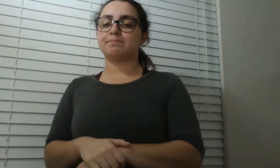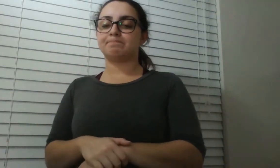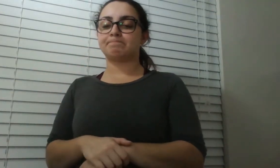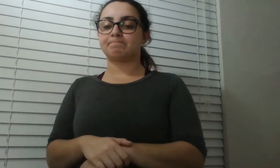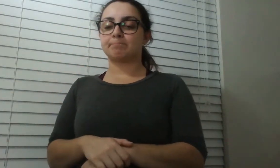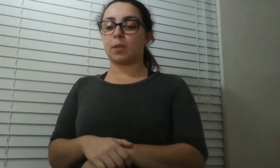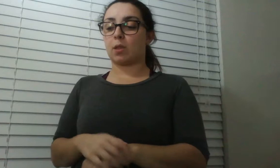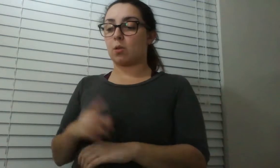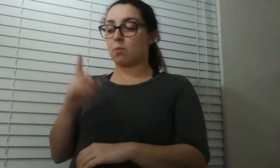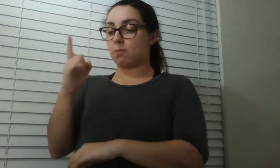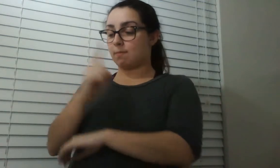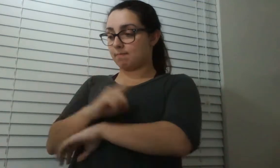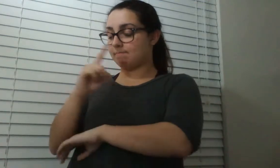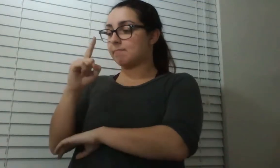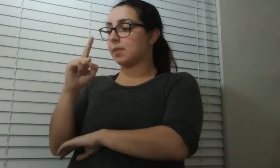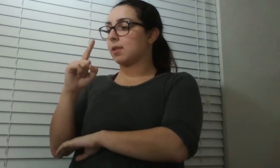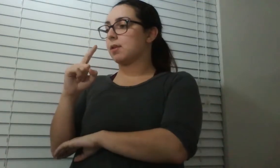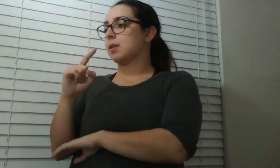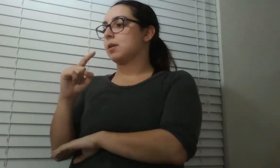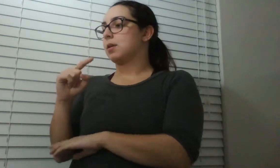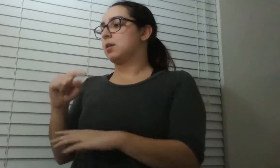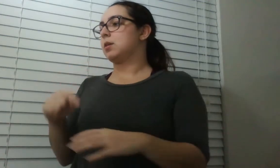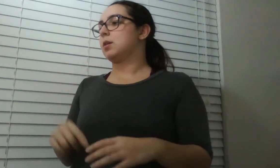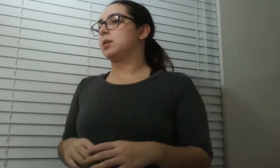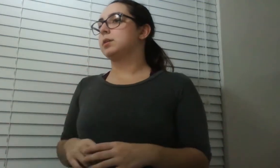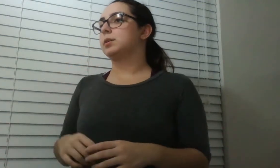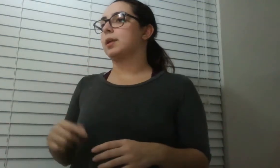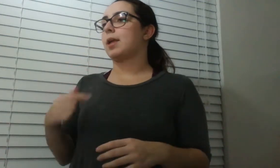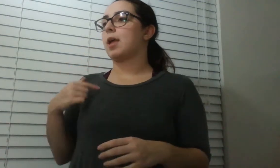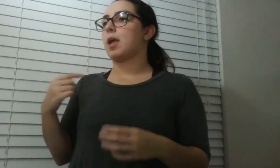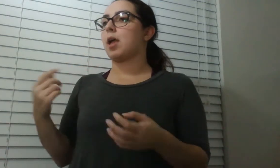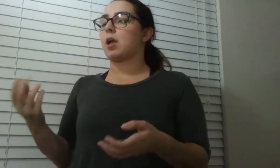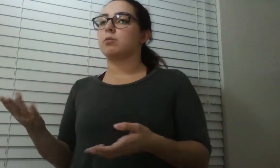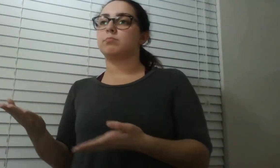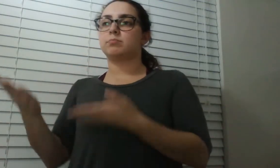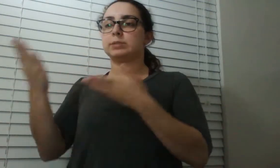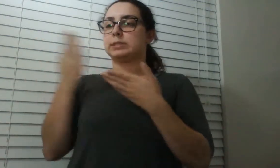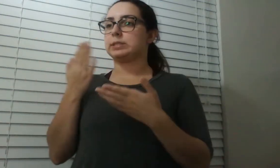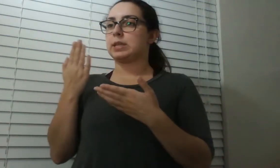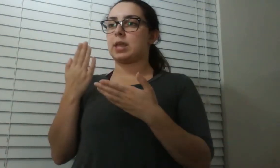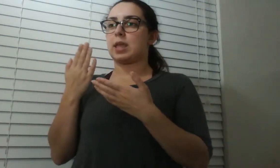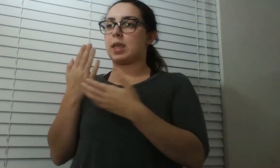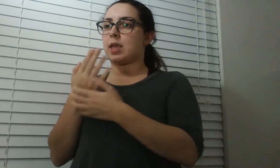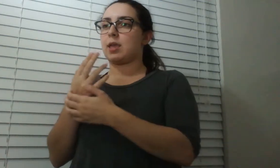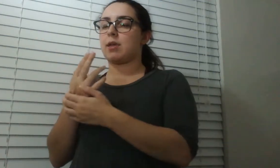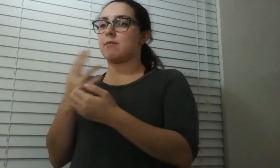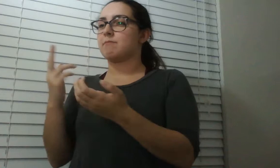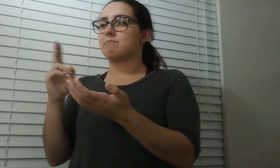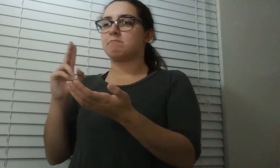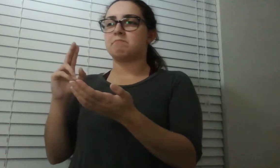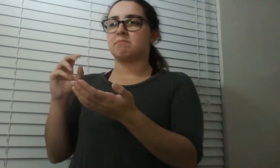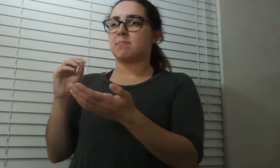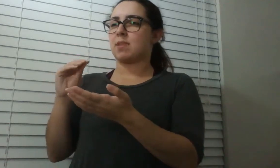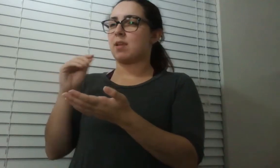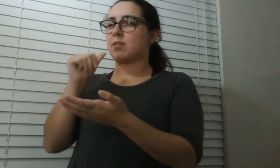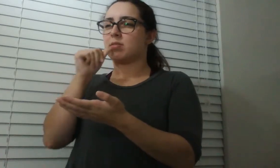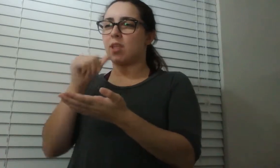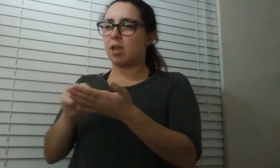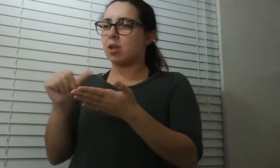letter unbidden from the first man on the moon, from Neil Armstrong. Huh. Just writes something about I had written. He said, and it says Commander Neil Armstrong. That's